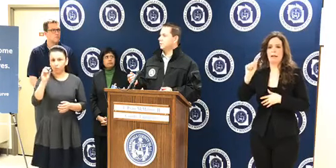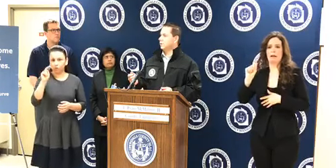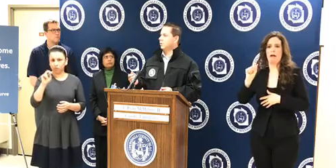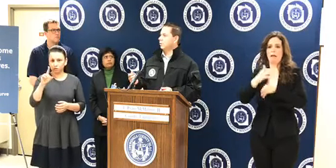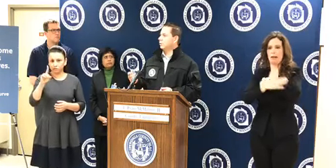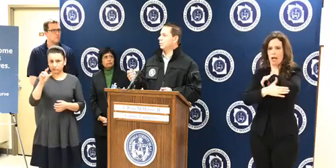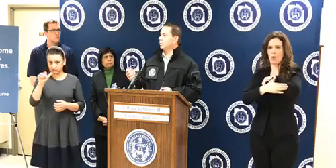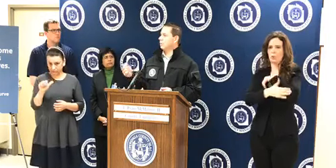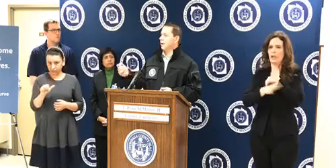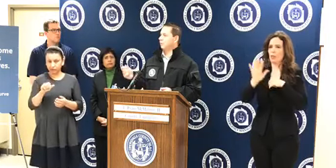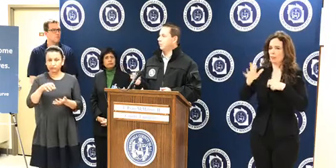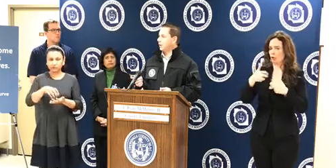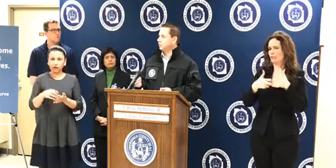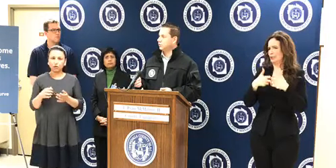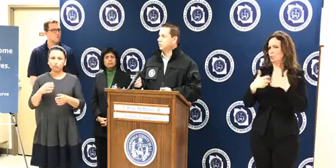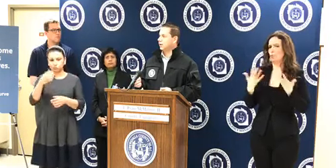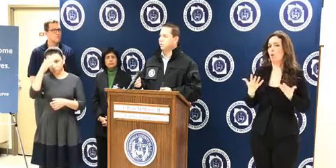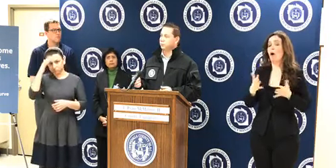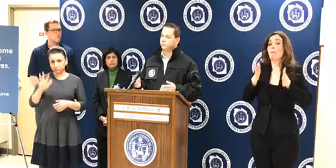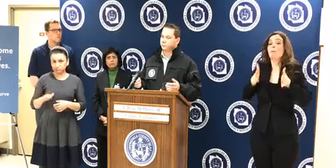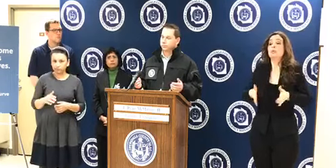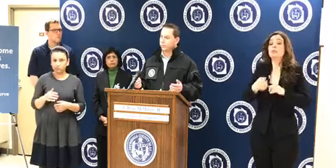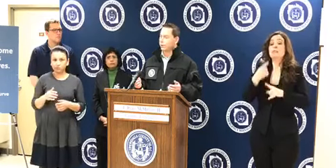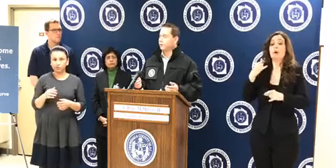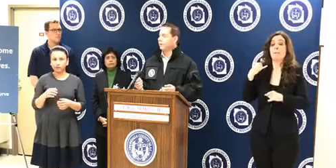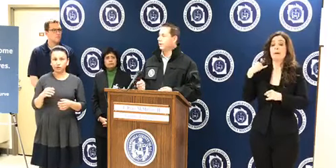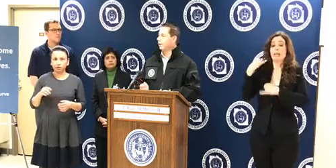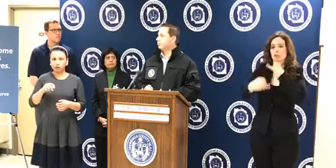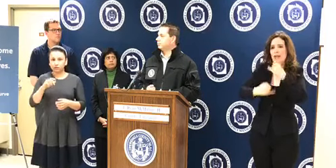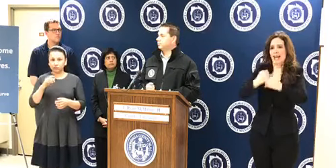is somebody who came back from international travel,